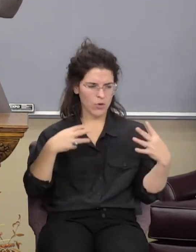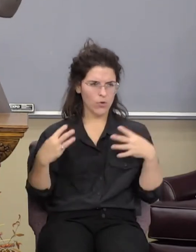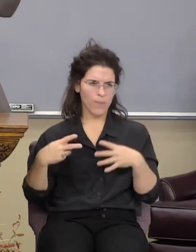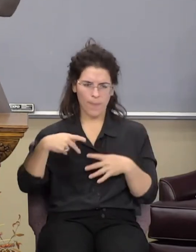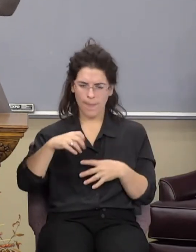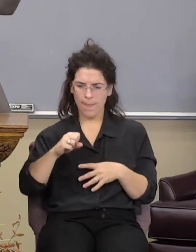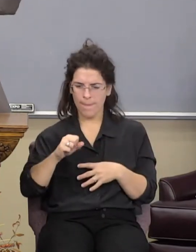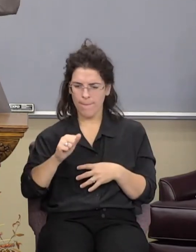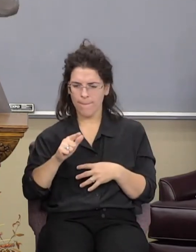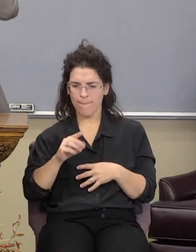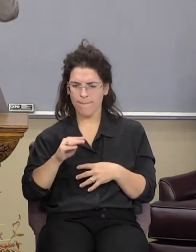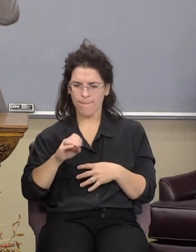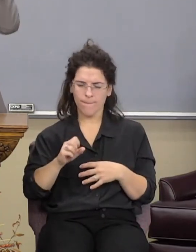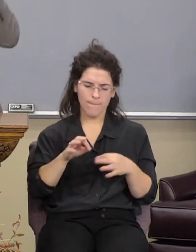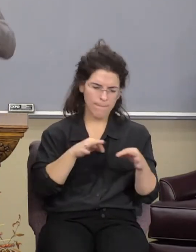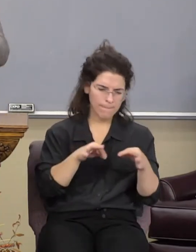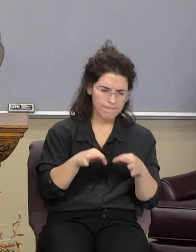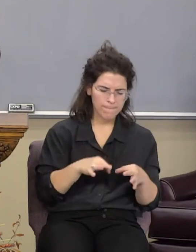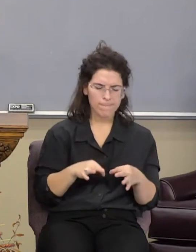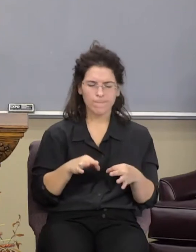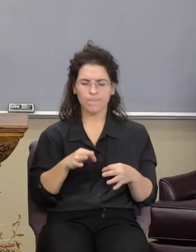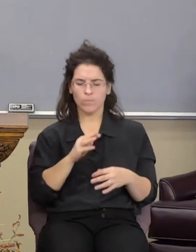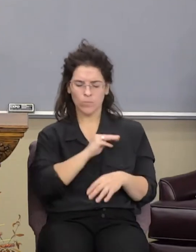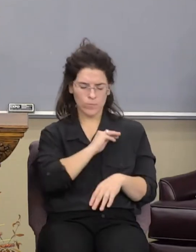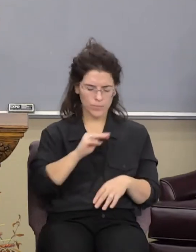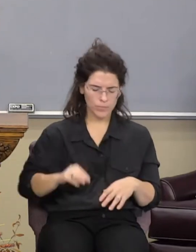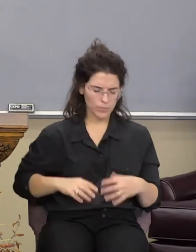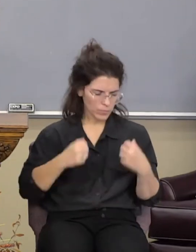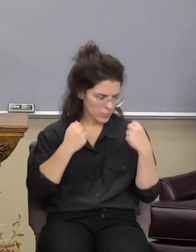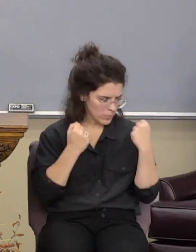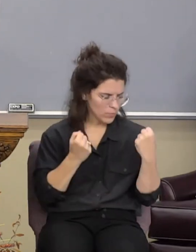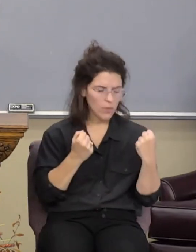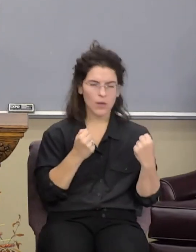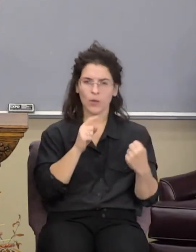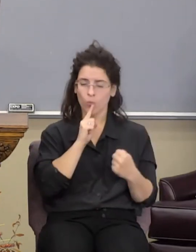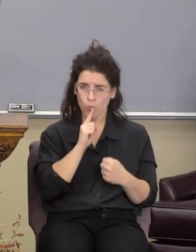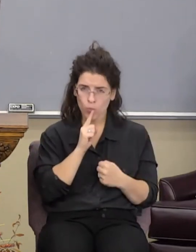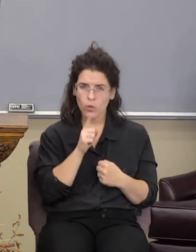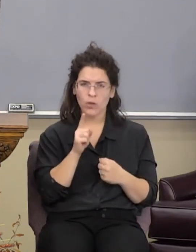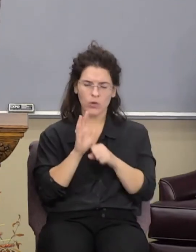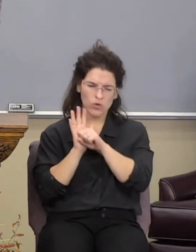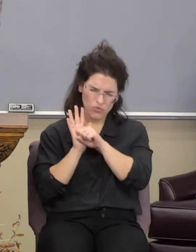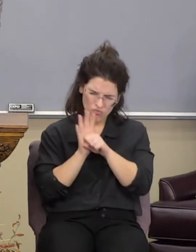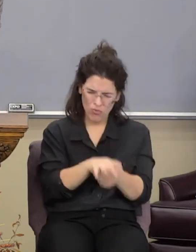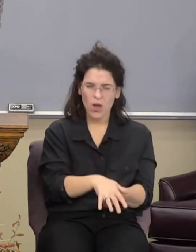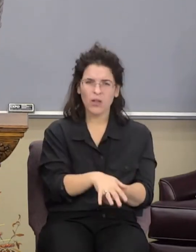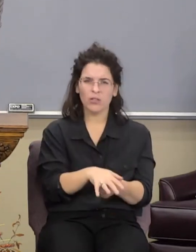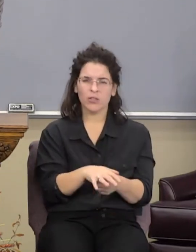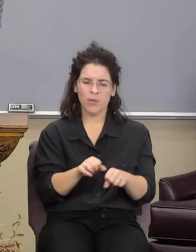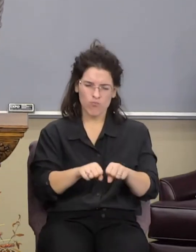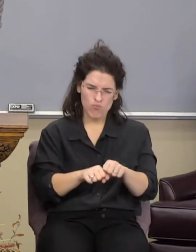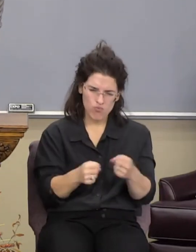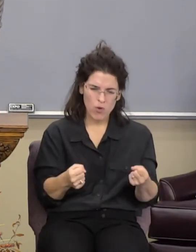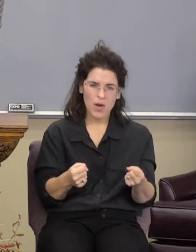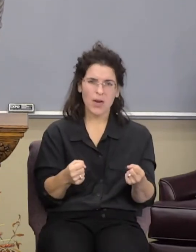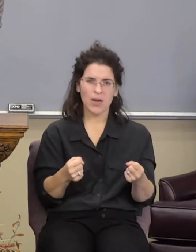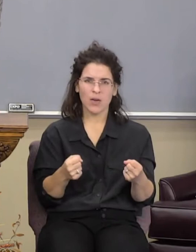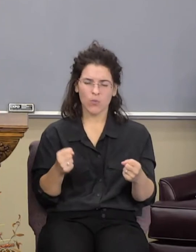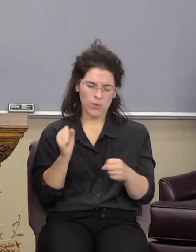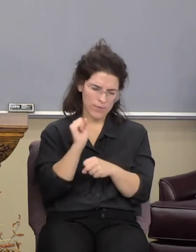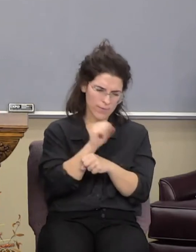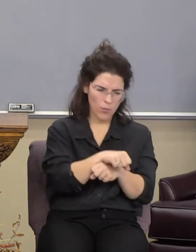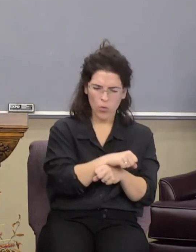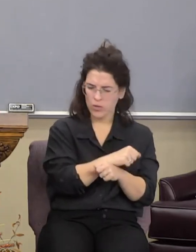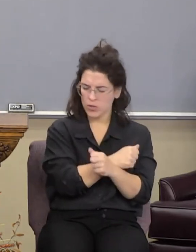how Messiah, he has the strong arm. He's going to literally crush and break with catastrophic